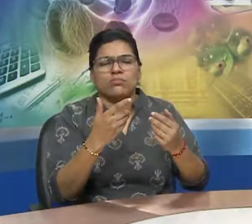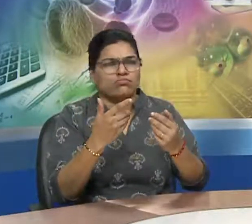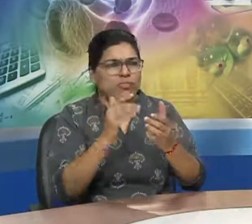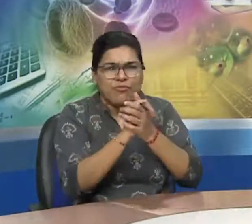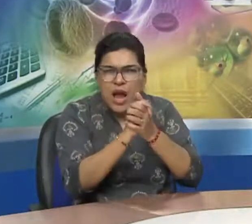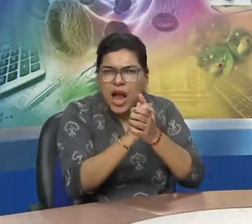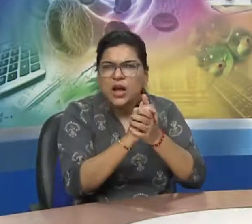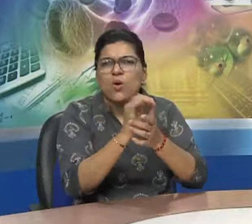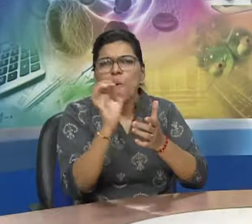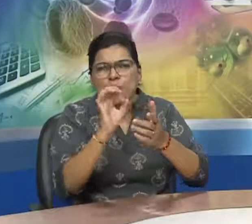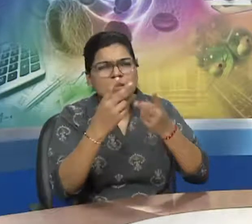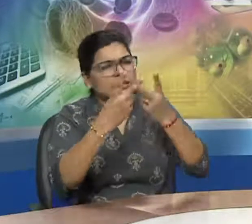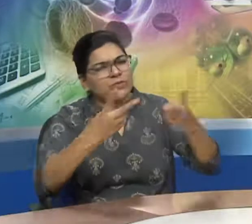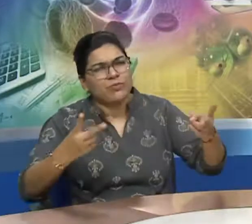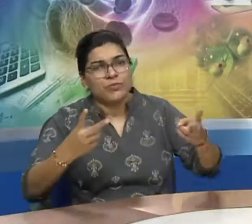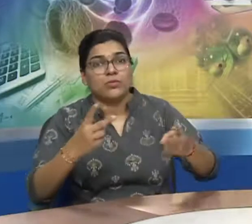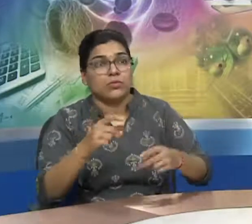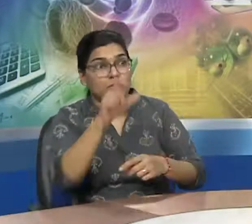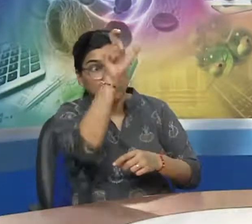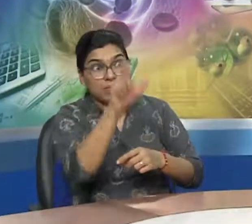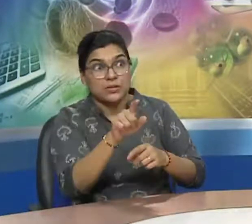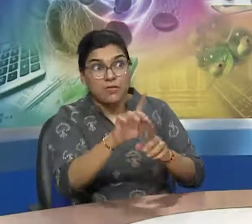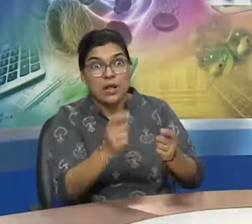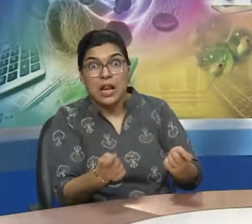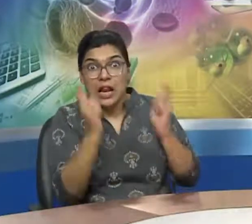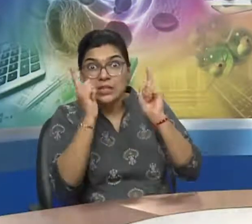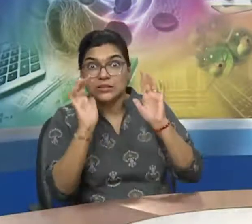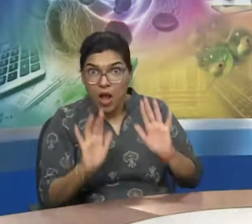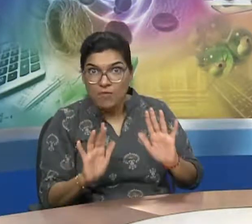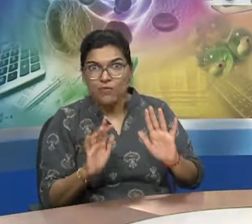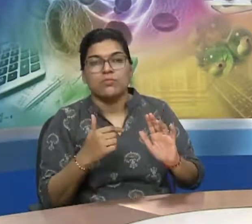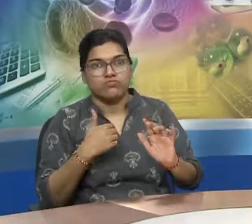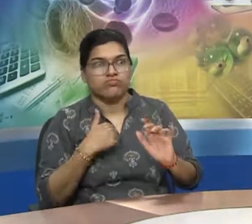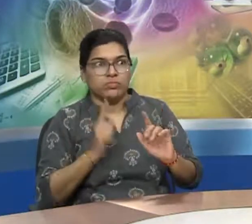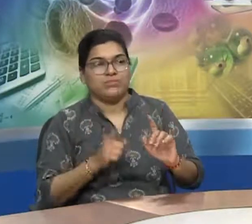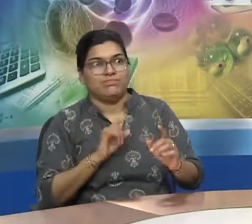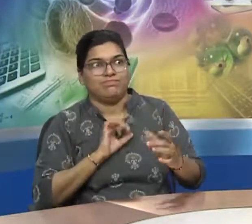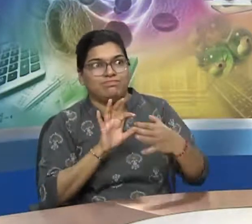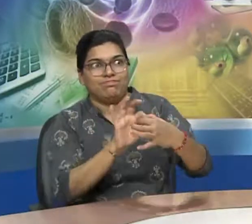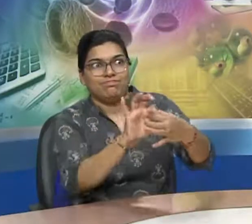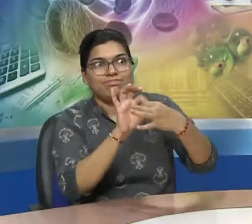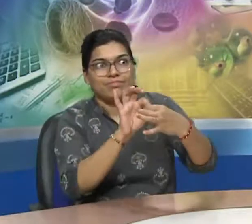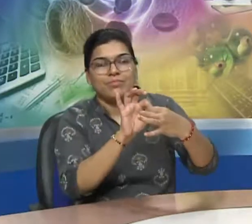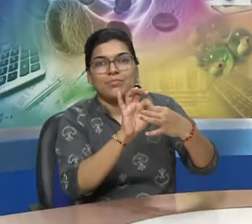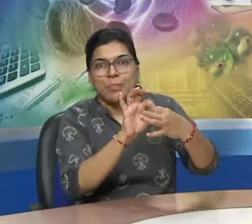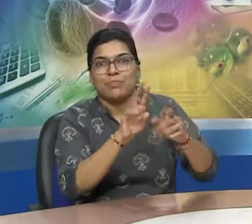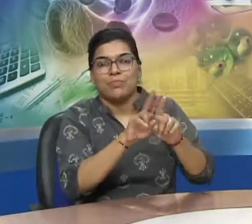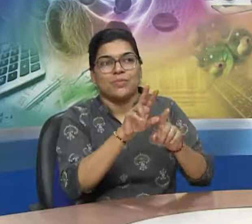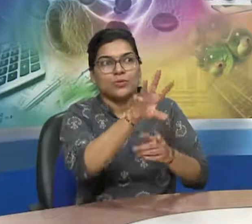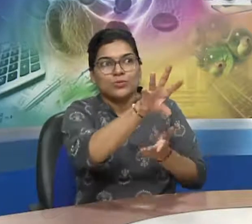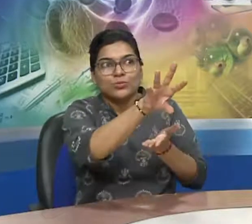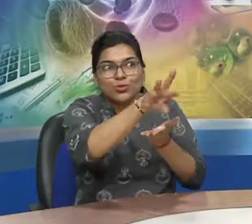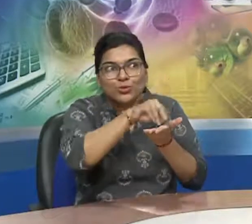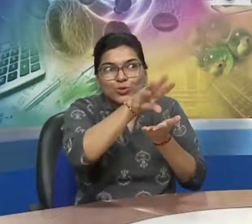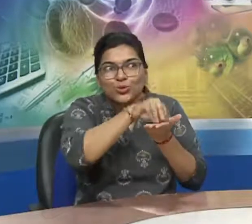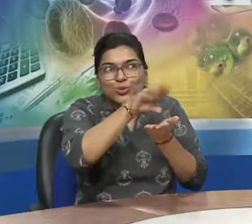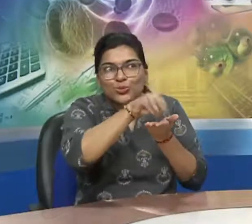Any relationships are measured in terms of how much money or power one has.